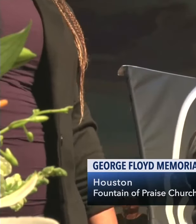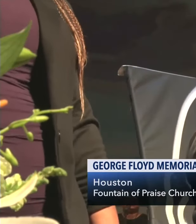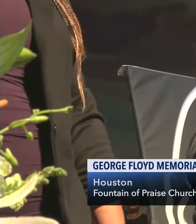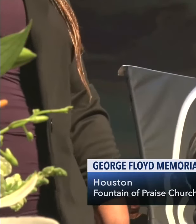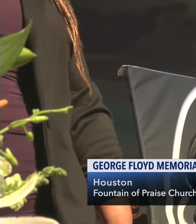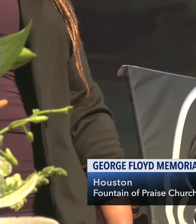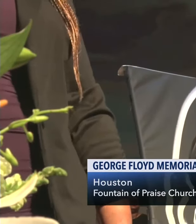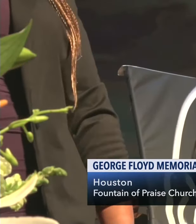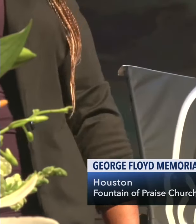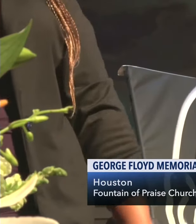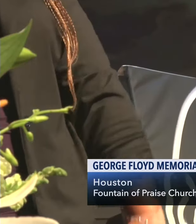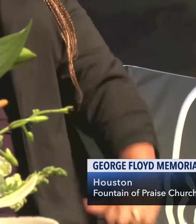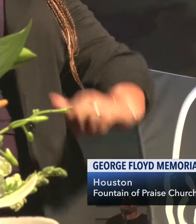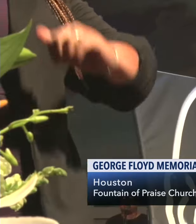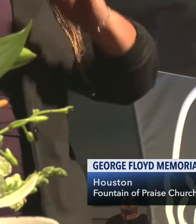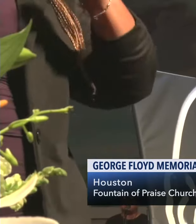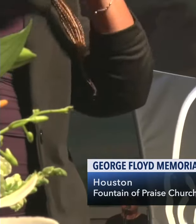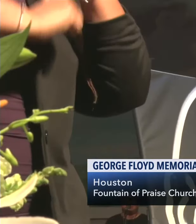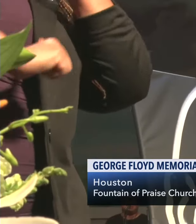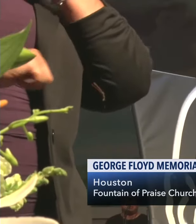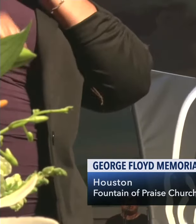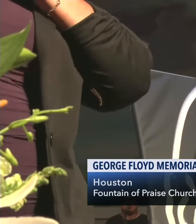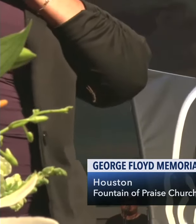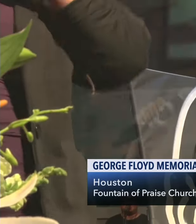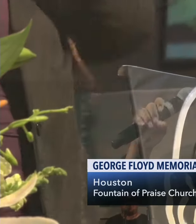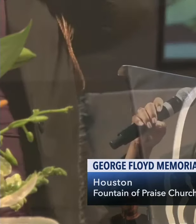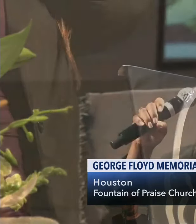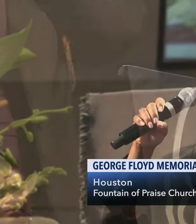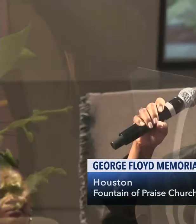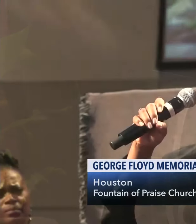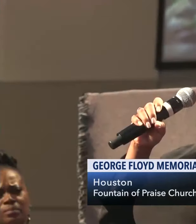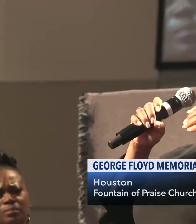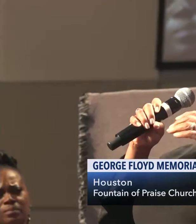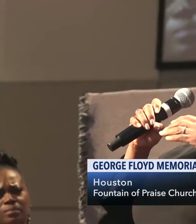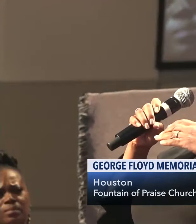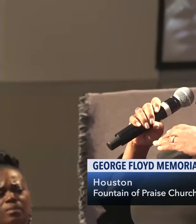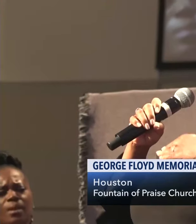for every place.